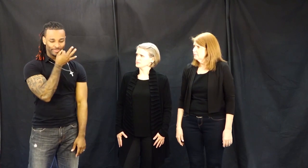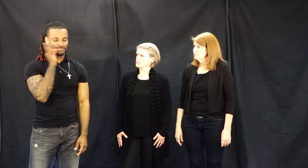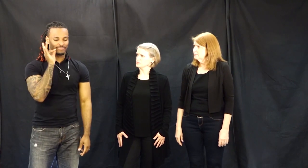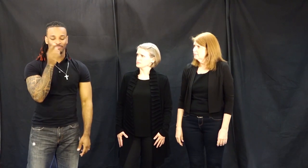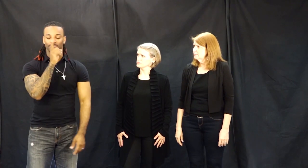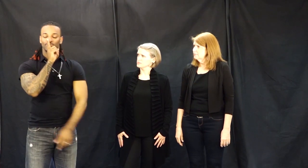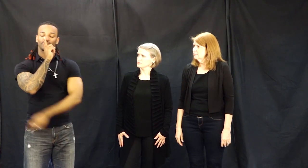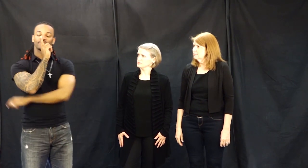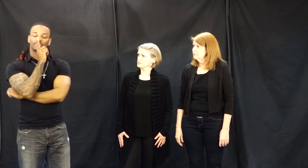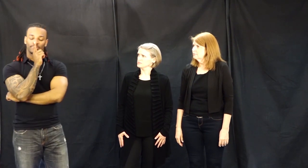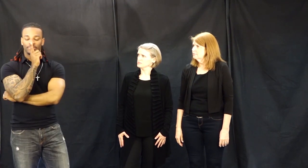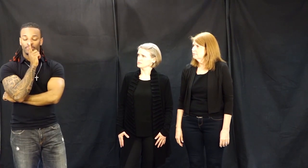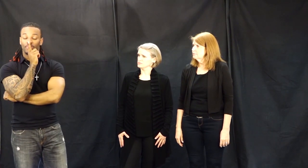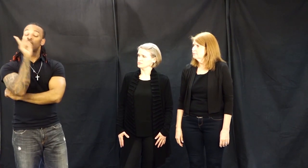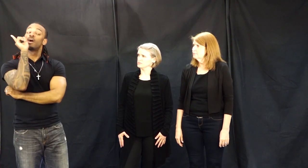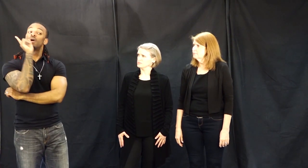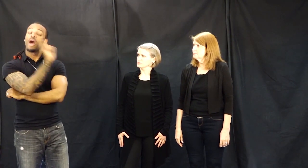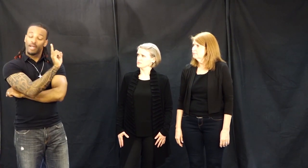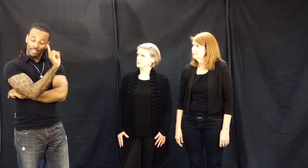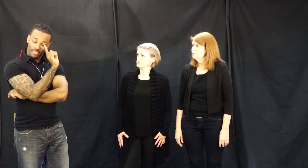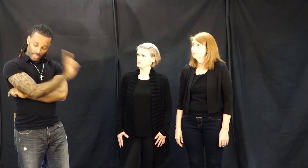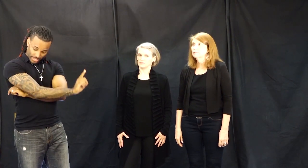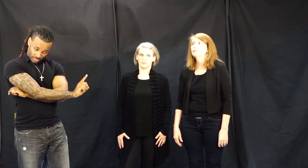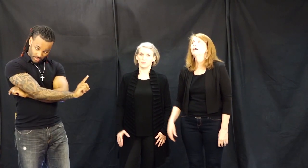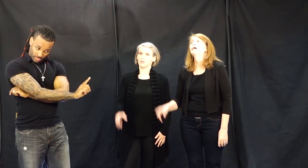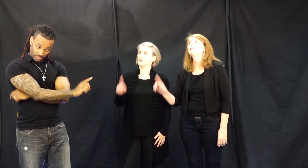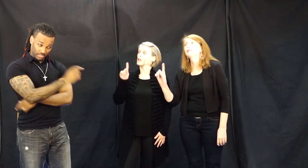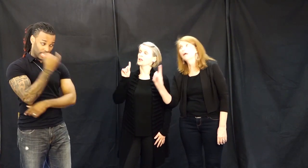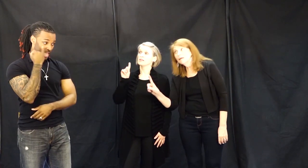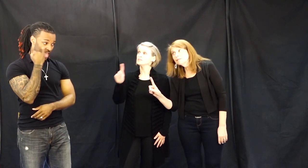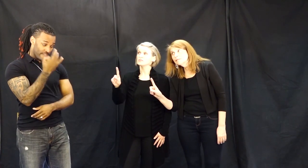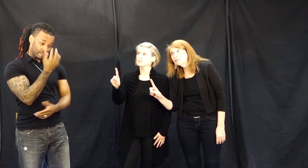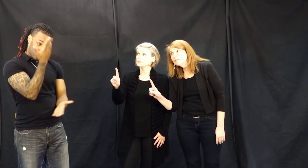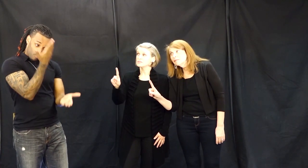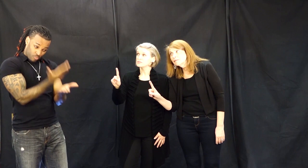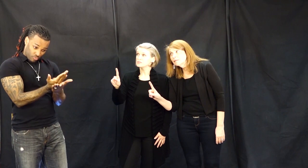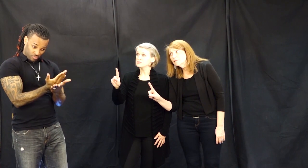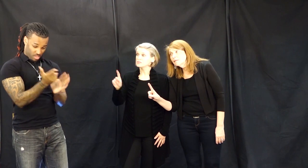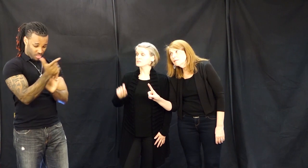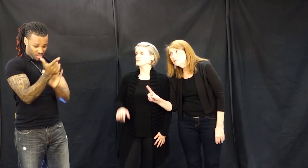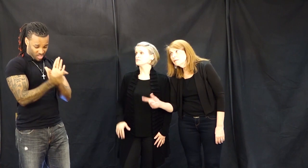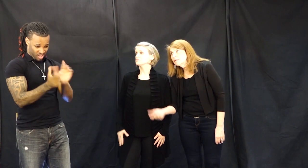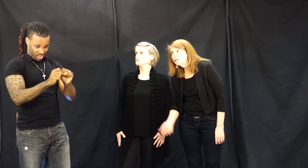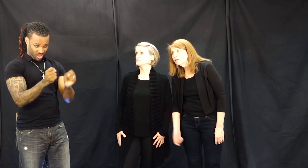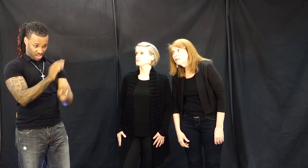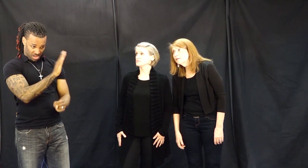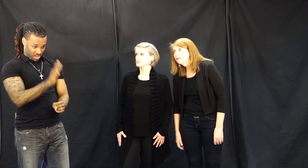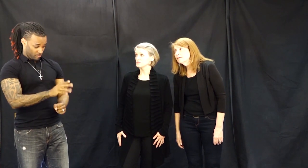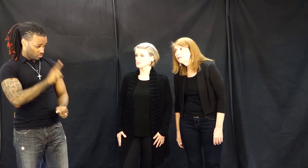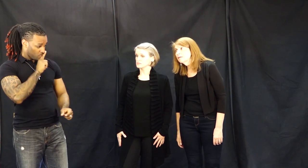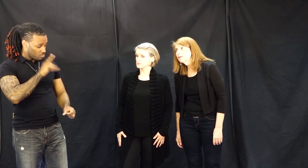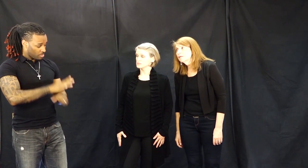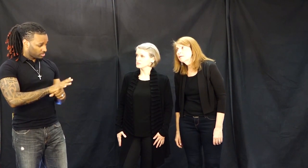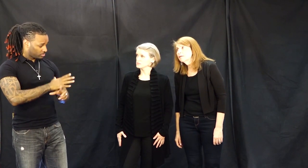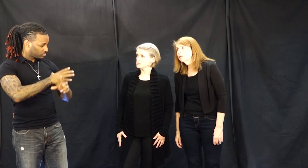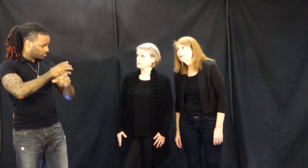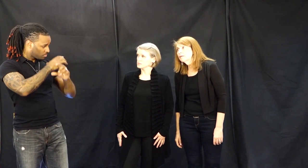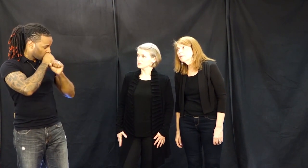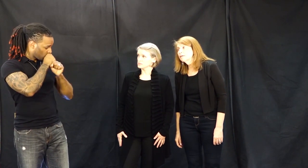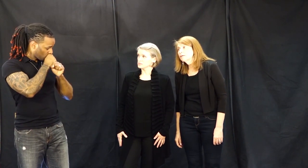tell you anything at all. Unless if I can prove that I never broke the law, do you promise not to tell another